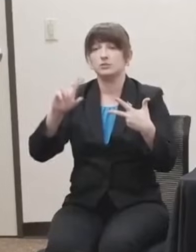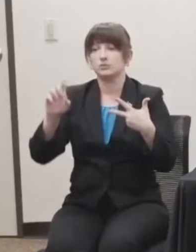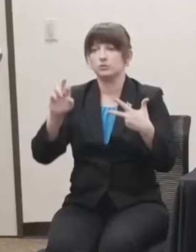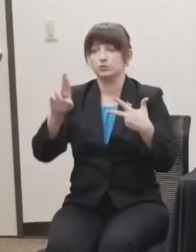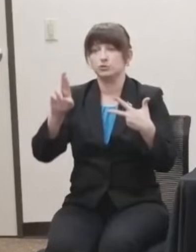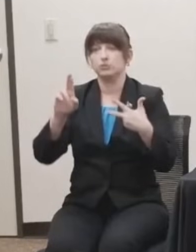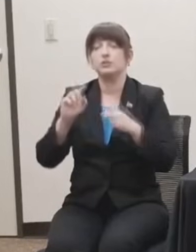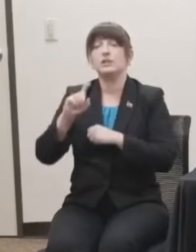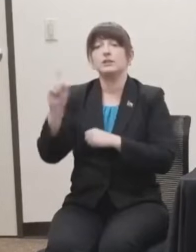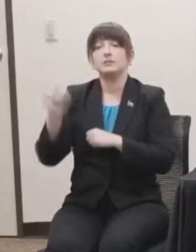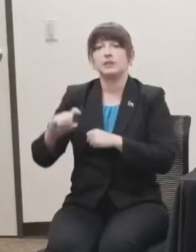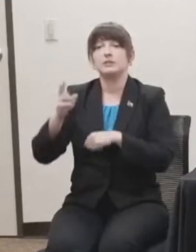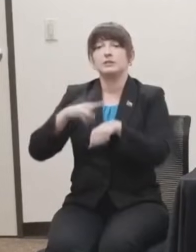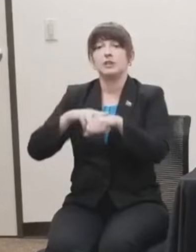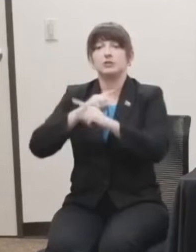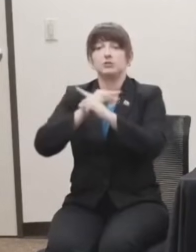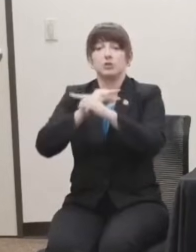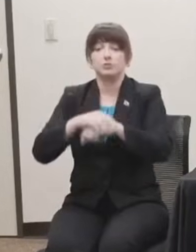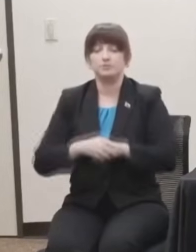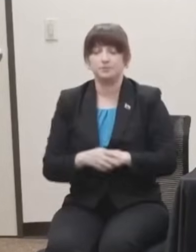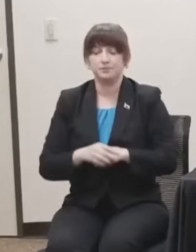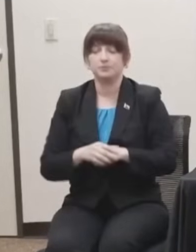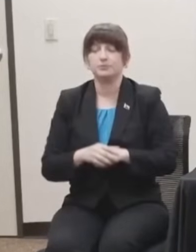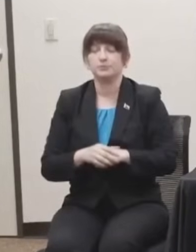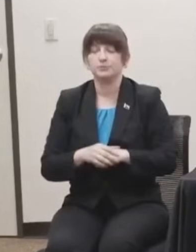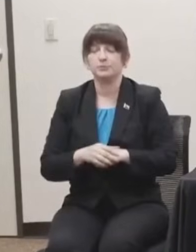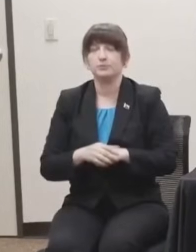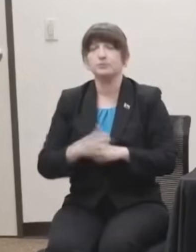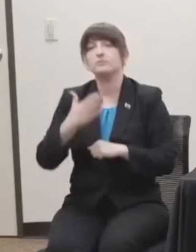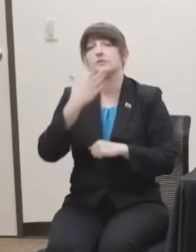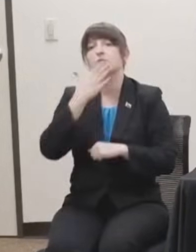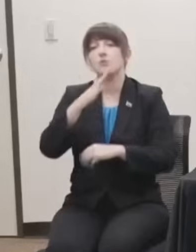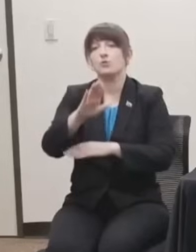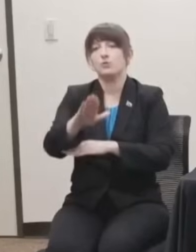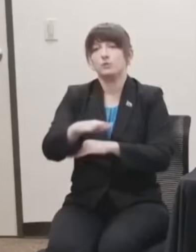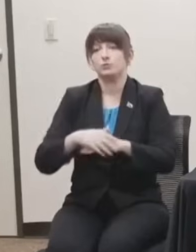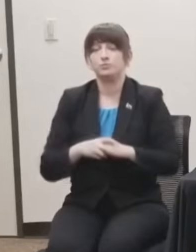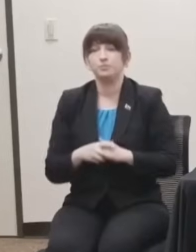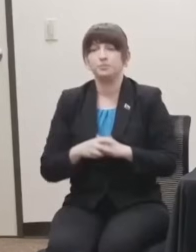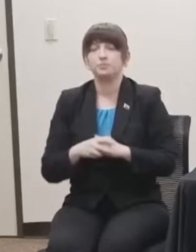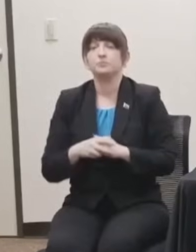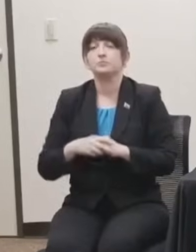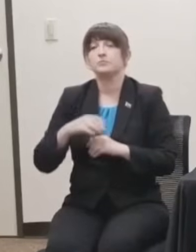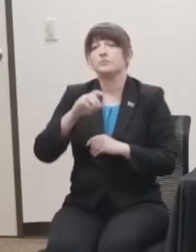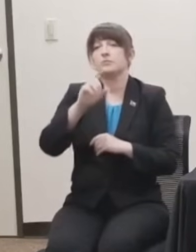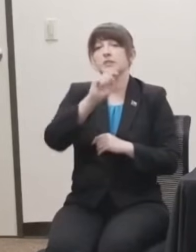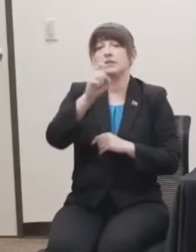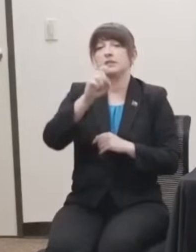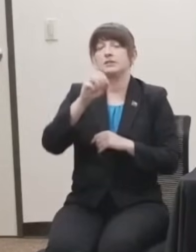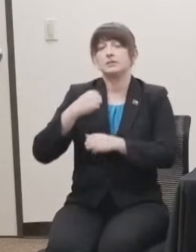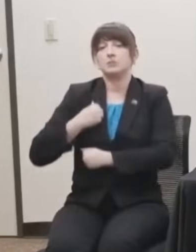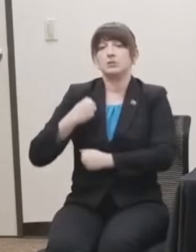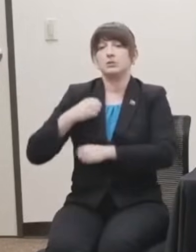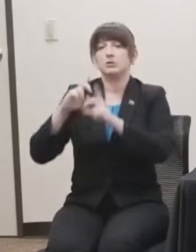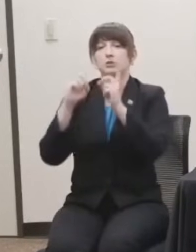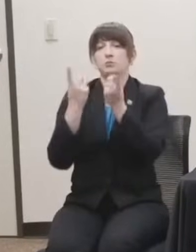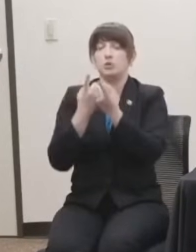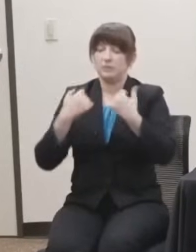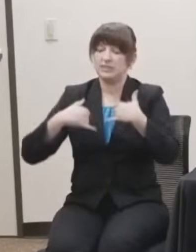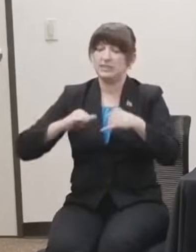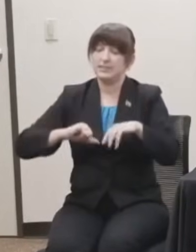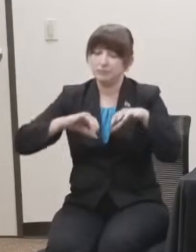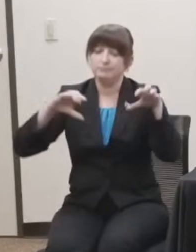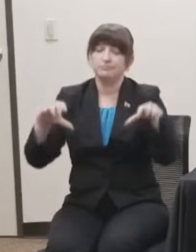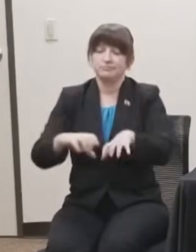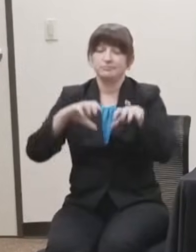Good afternoon. The Texas Military Department remains decisively engaged across the flood operations area. Our current